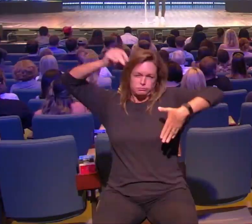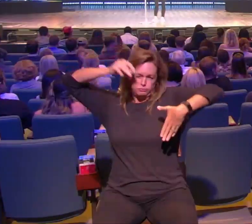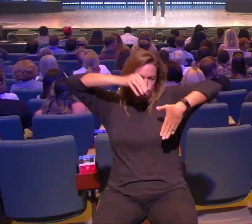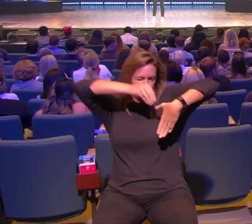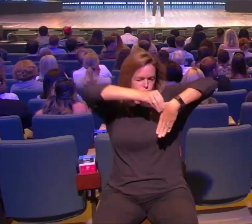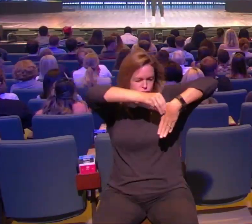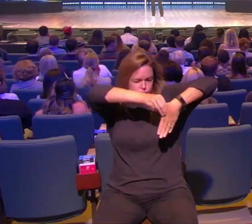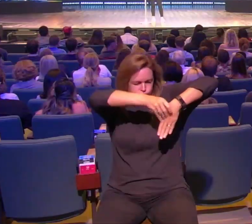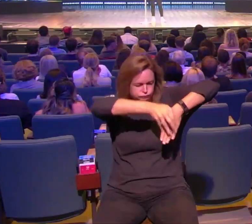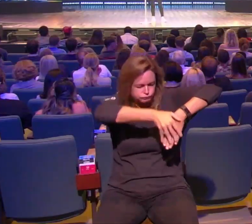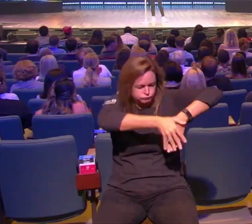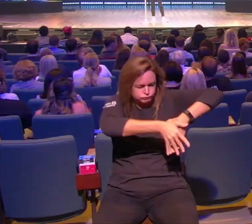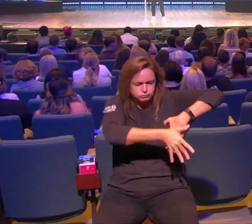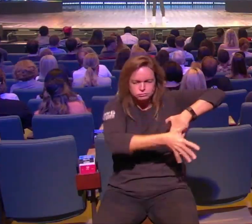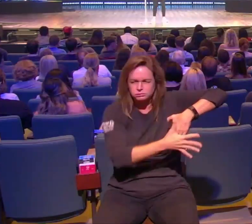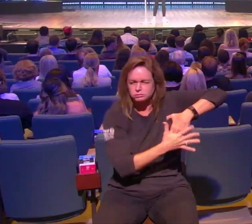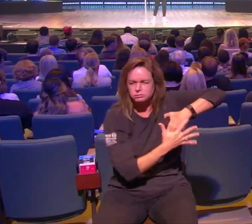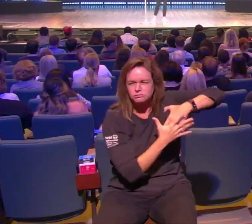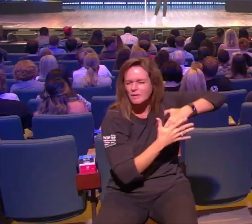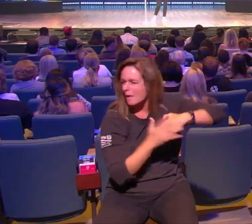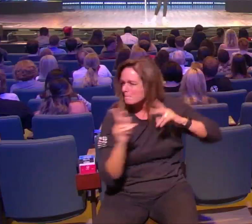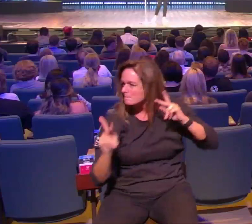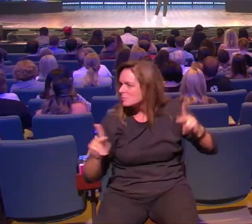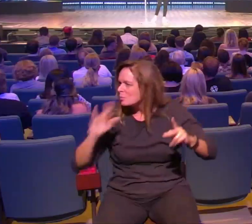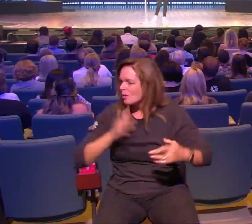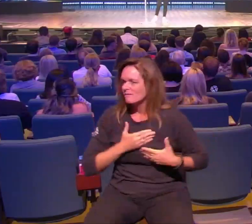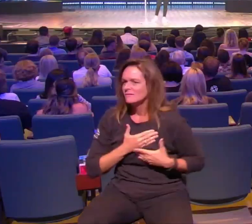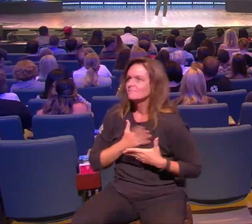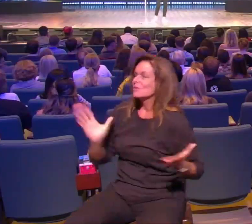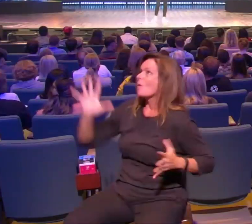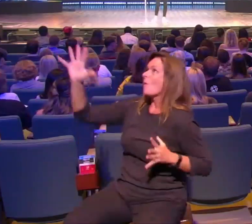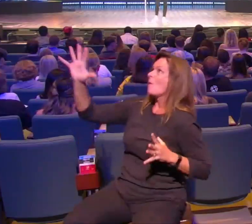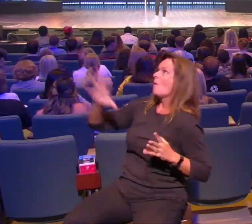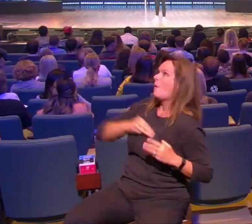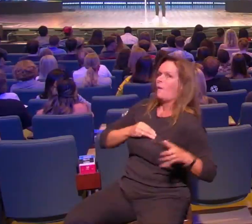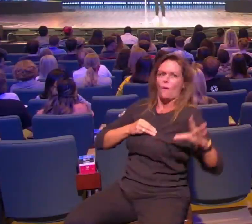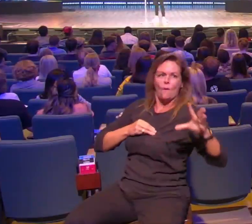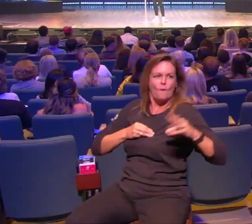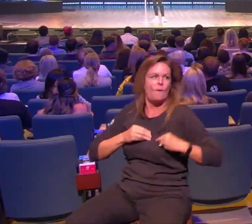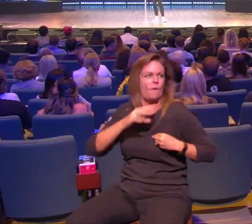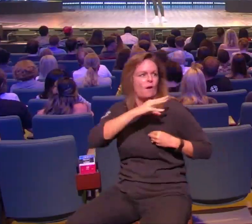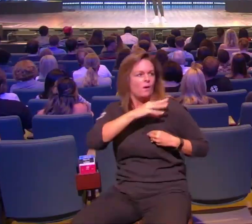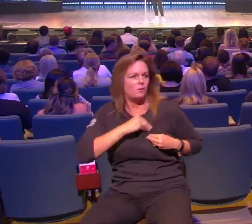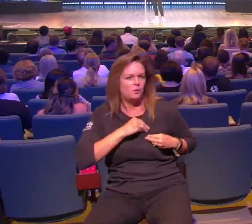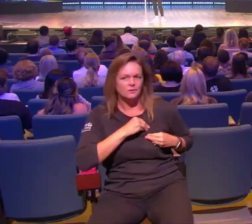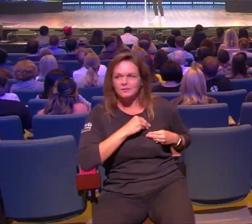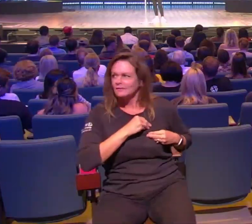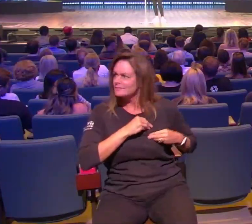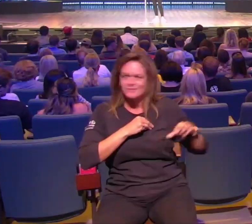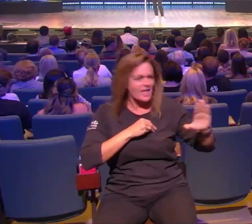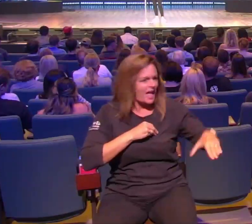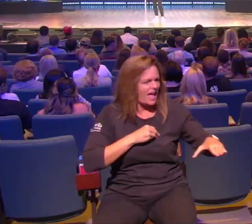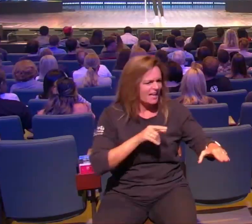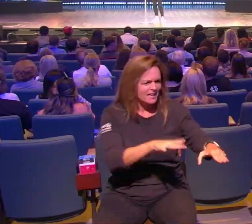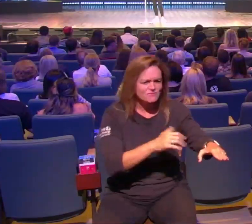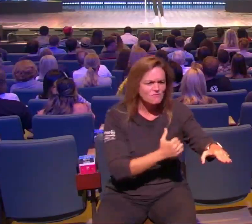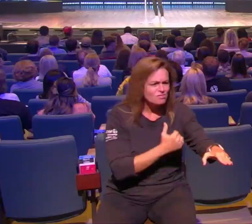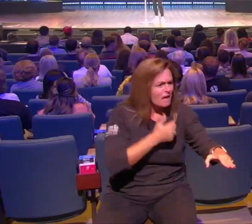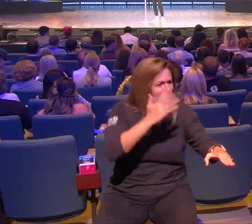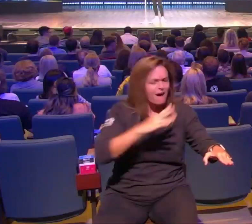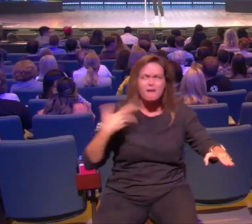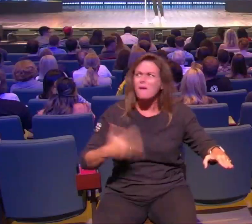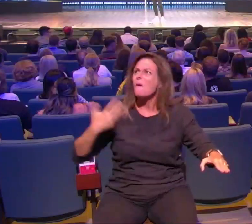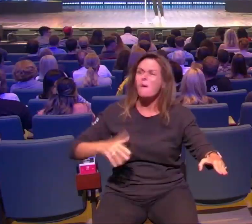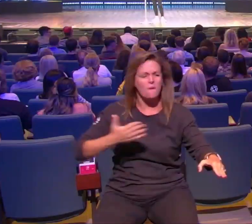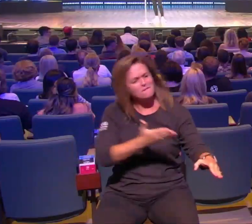life, that you would experience him in such a tangible, powerful way, and that there